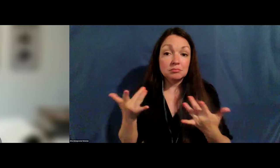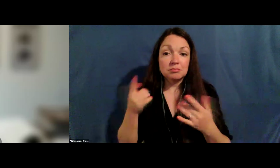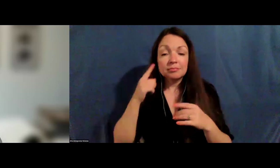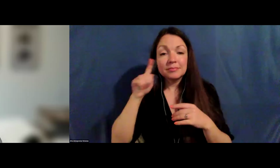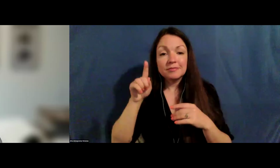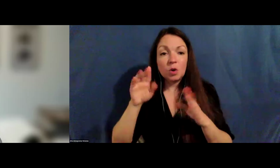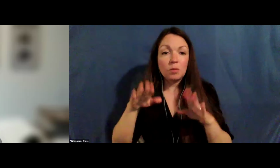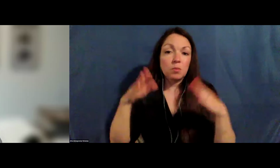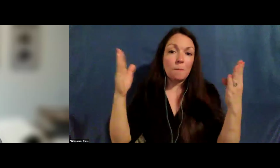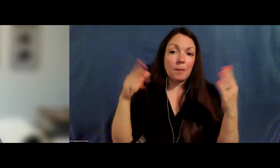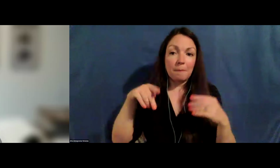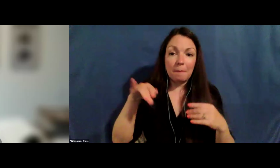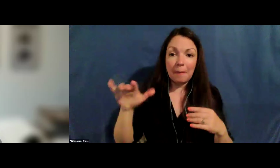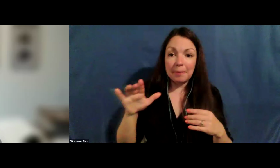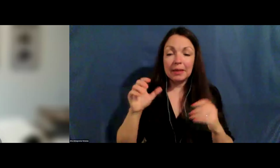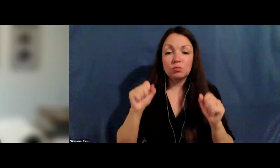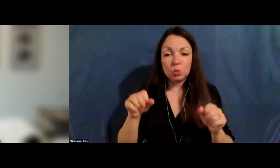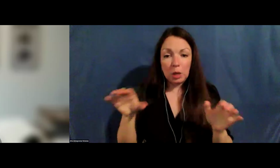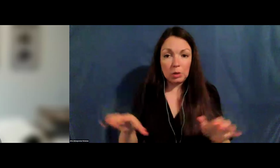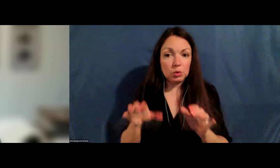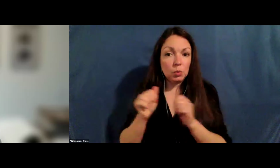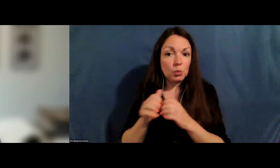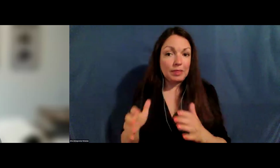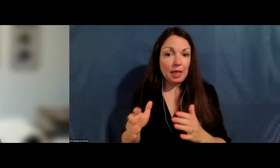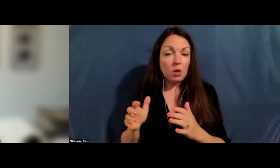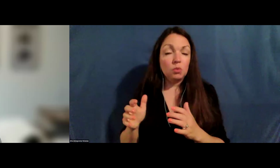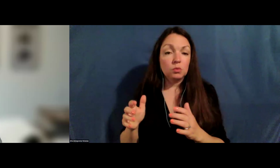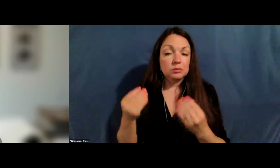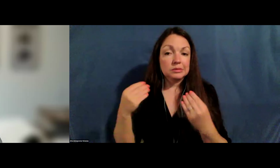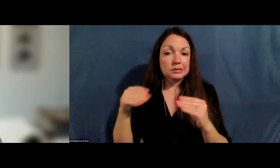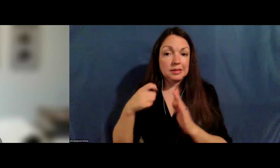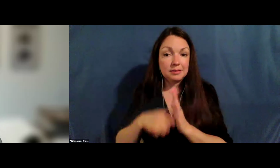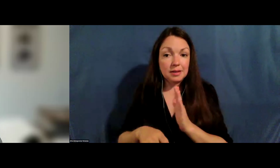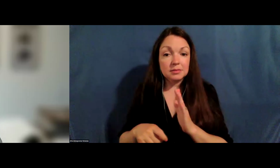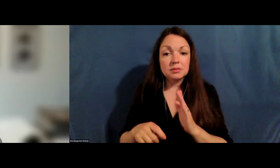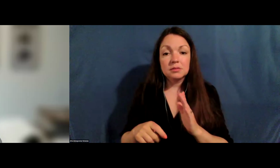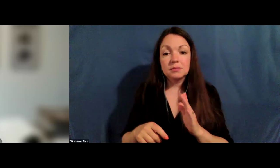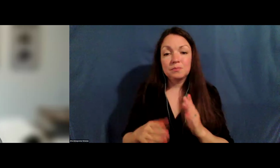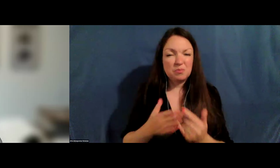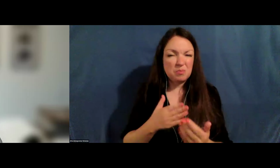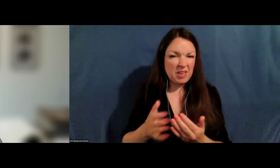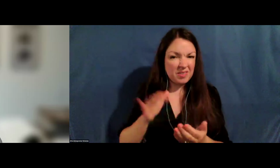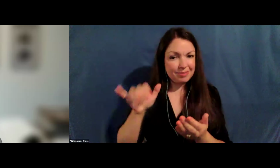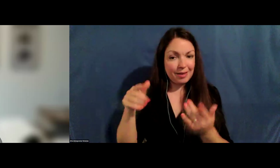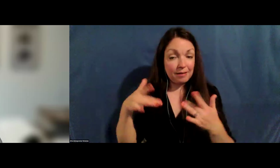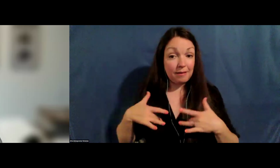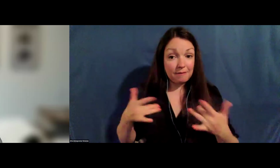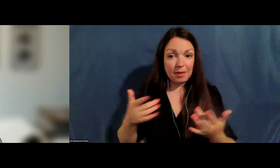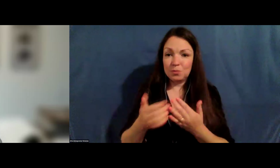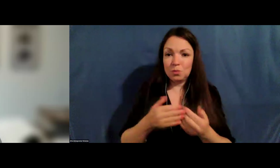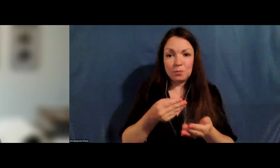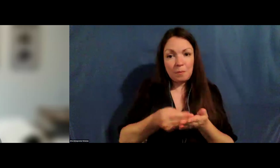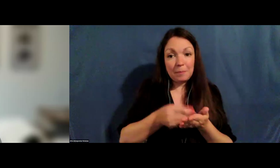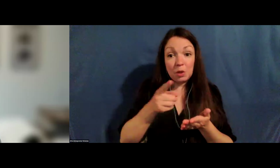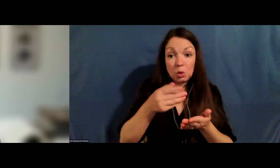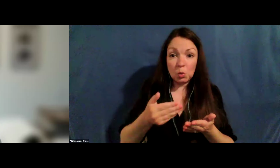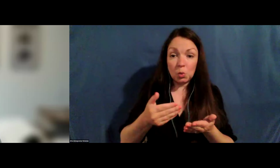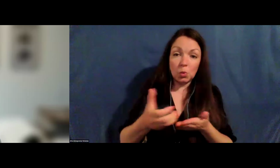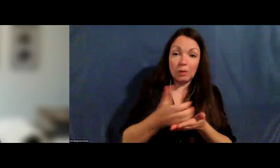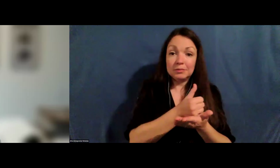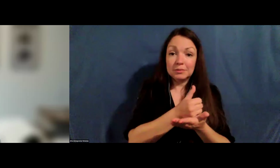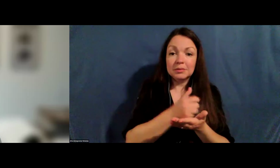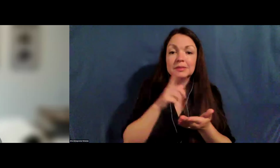incurring sales tax. But even in that event, the funds that you raise have to be used to further